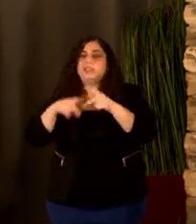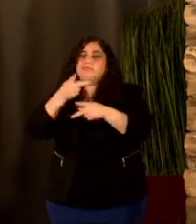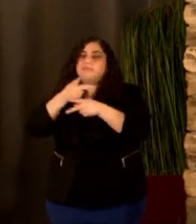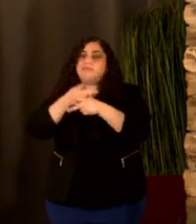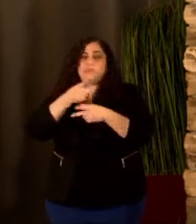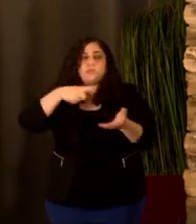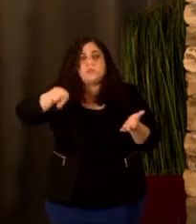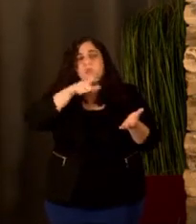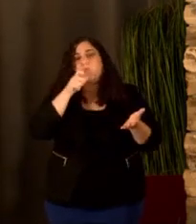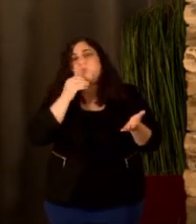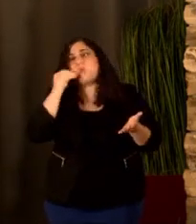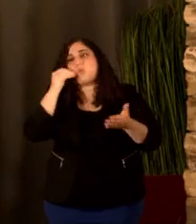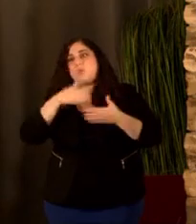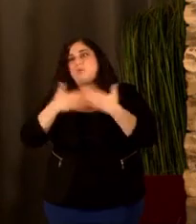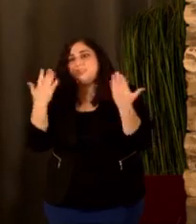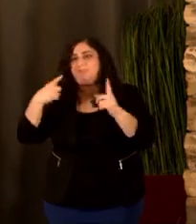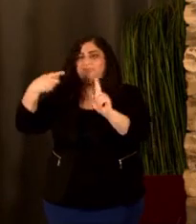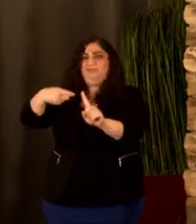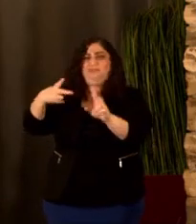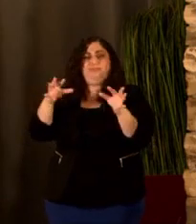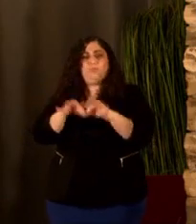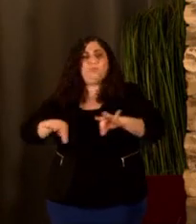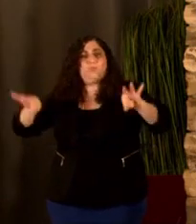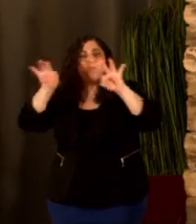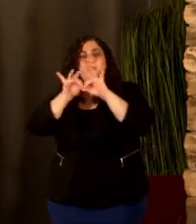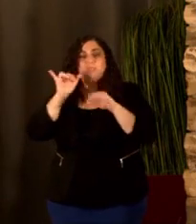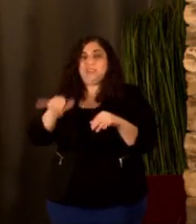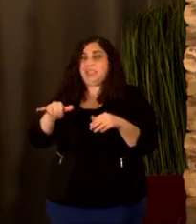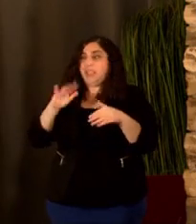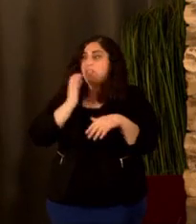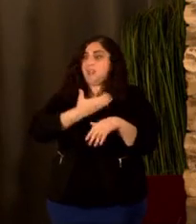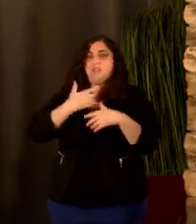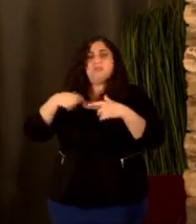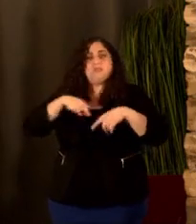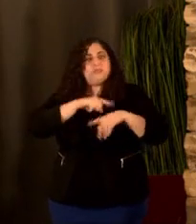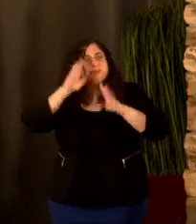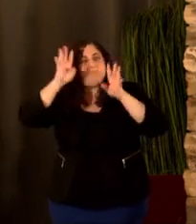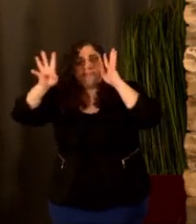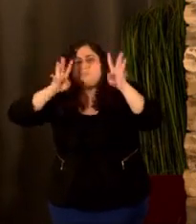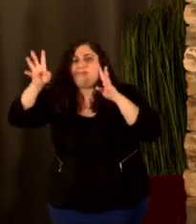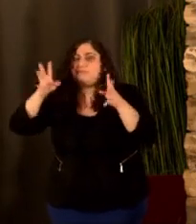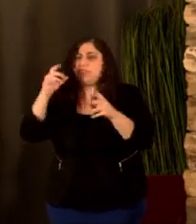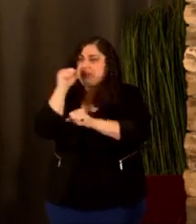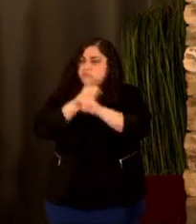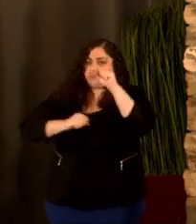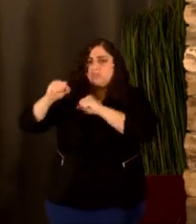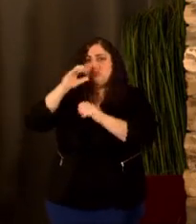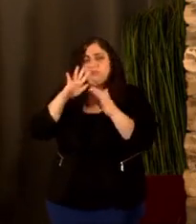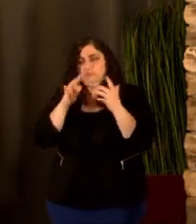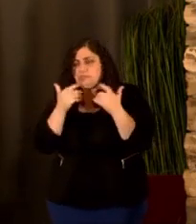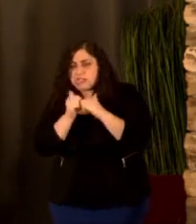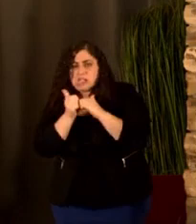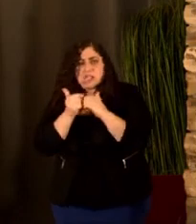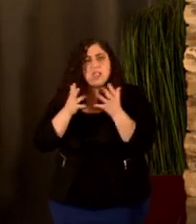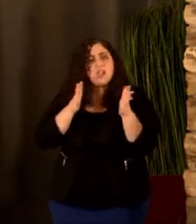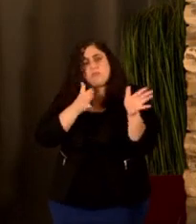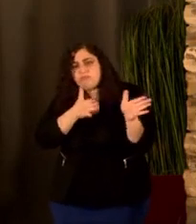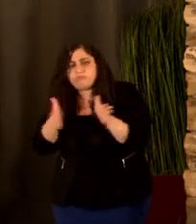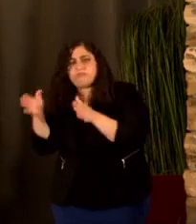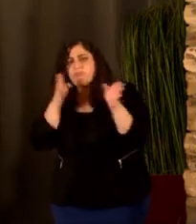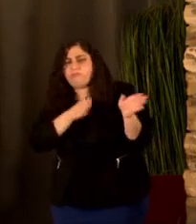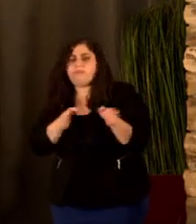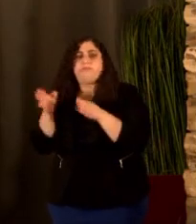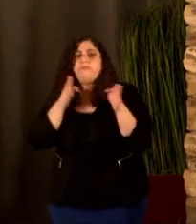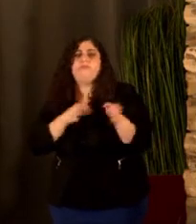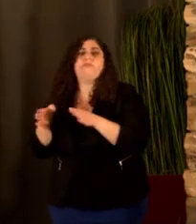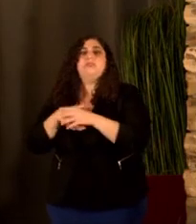brought to bear a strategy to do something radically different. There's an old saying, say, continue to do what you've done, you'll get what you've